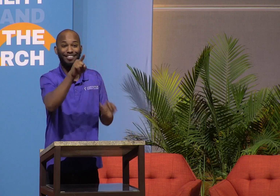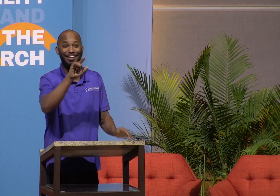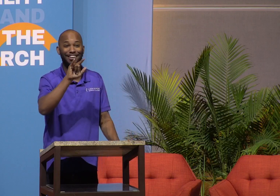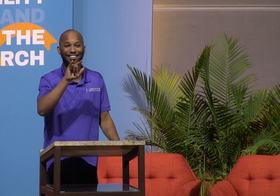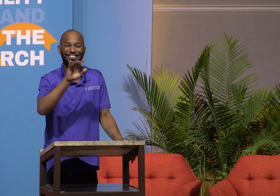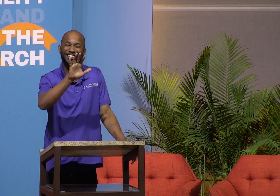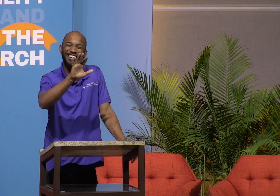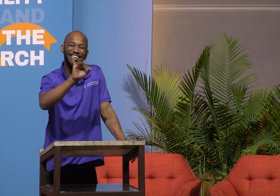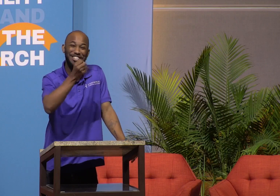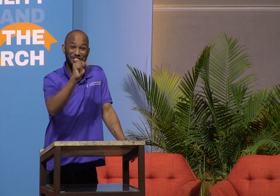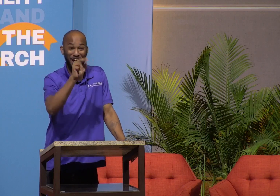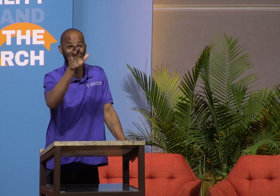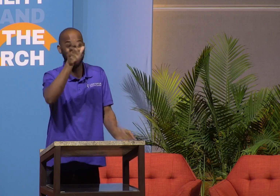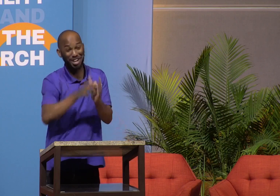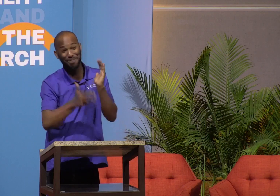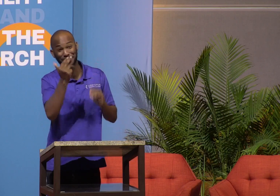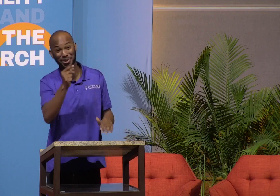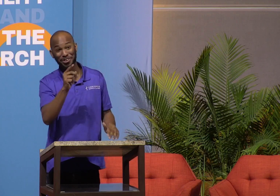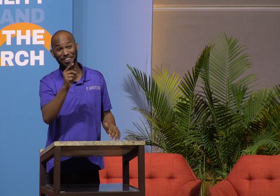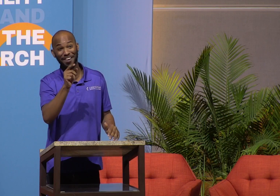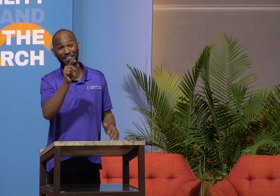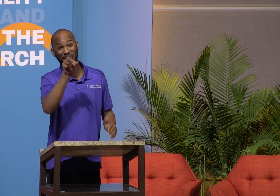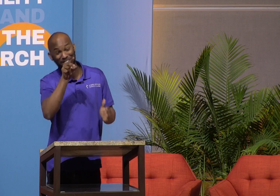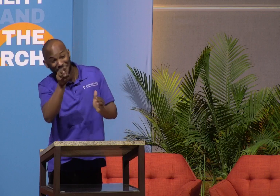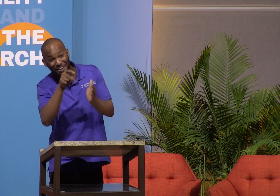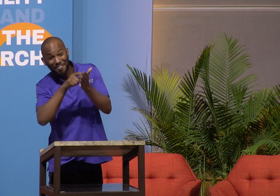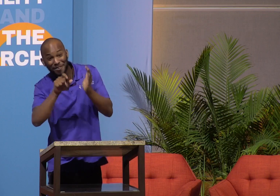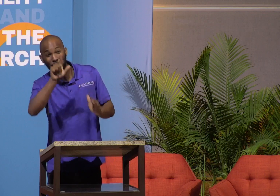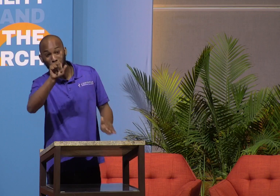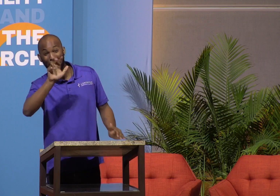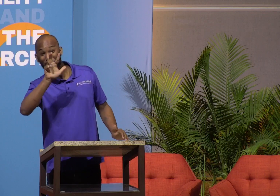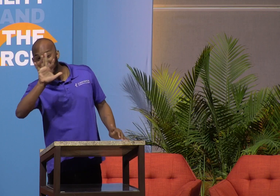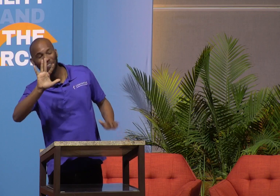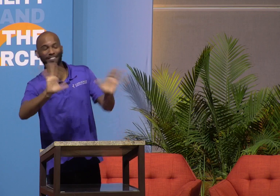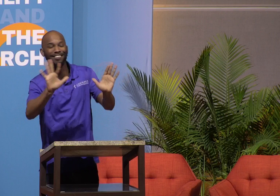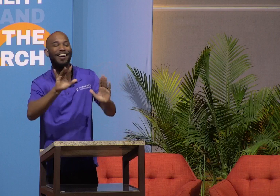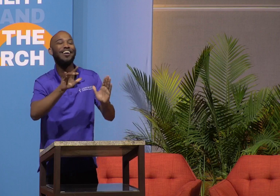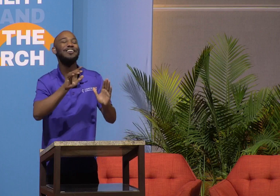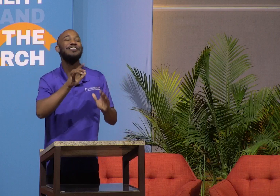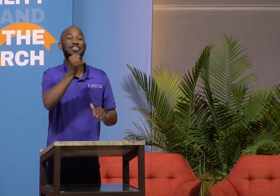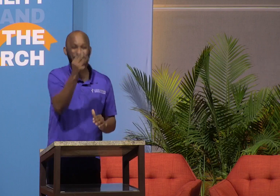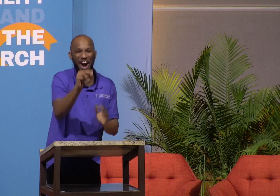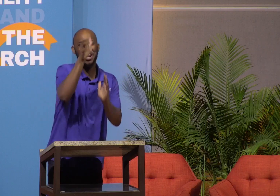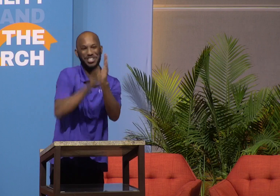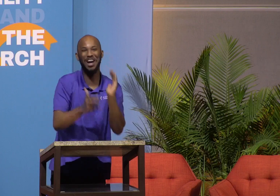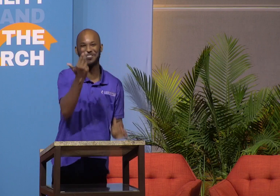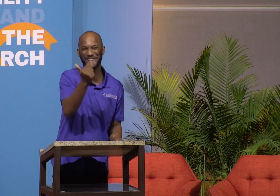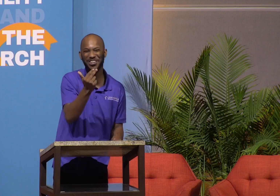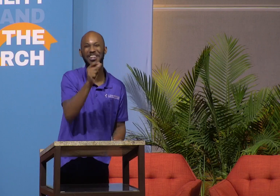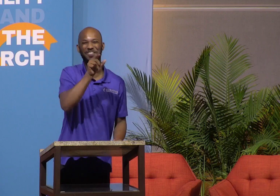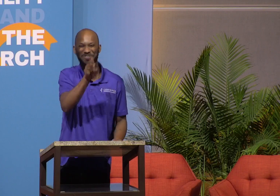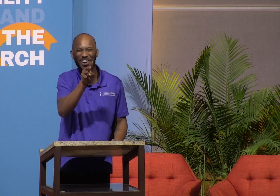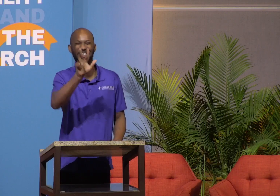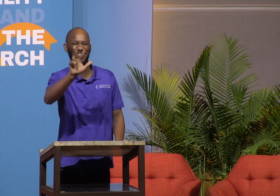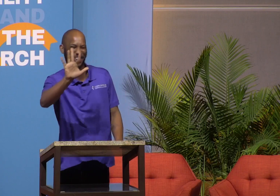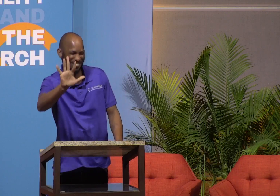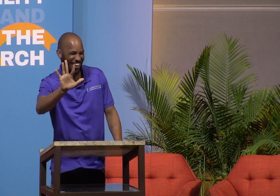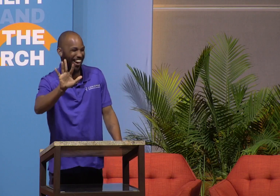Sorry, I noticed an error, John chapter 13, verse 135. It's actually